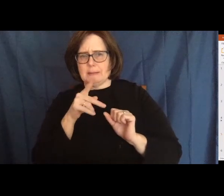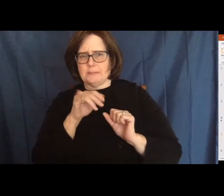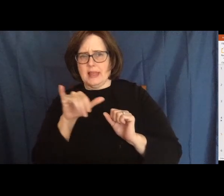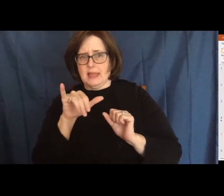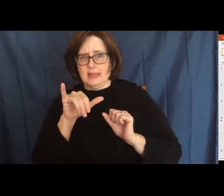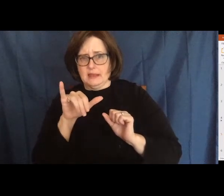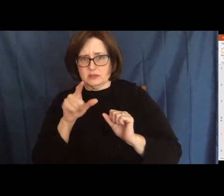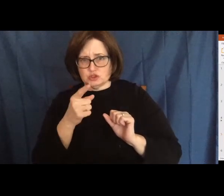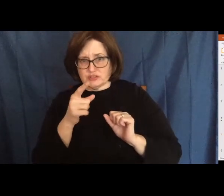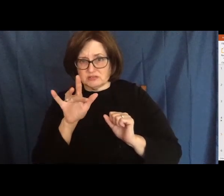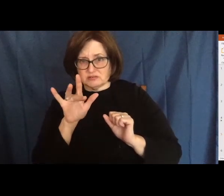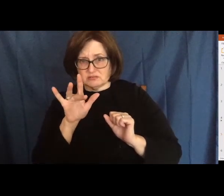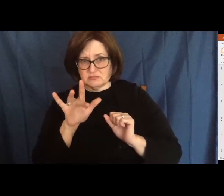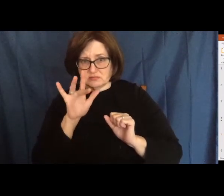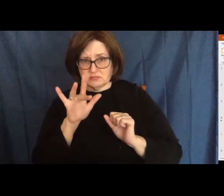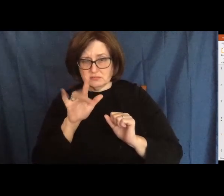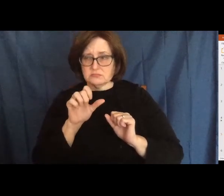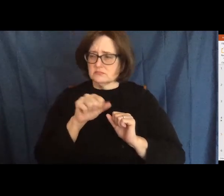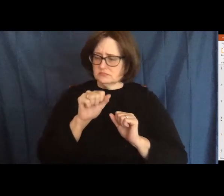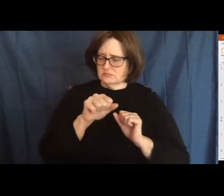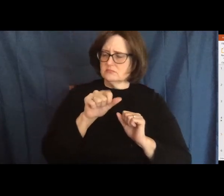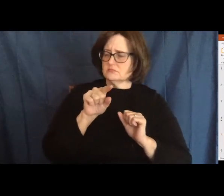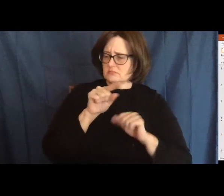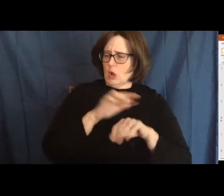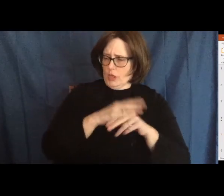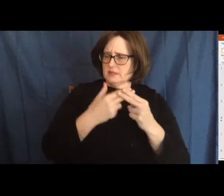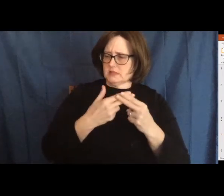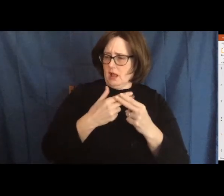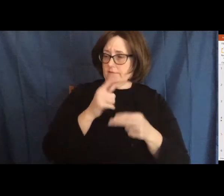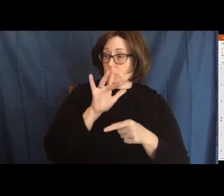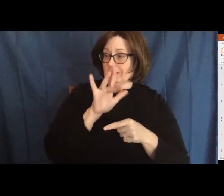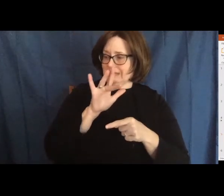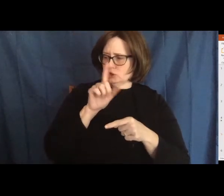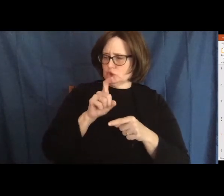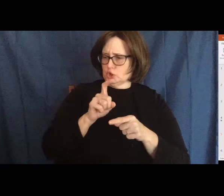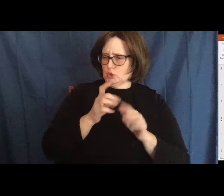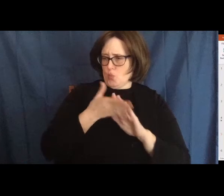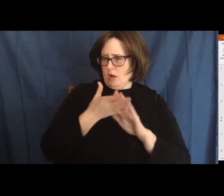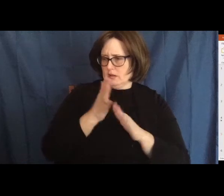click on the Yeah, screen? you just click on the slide, on slide 6.